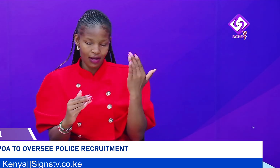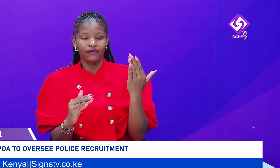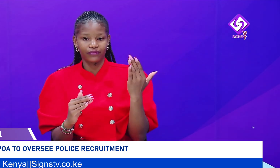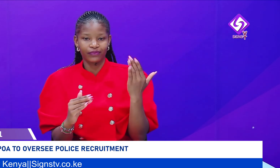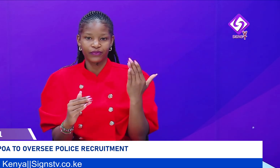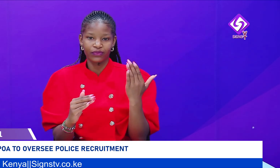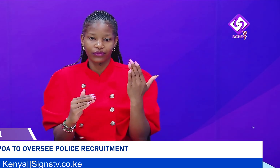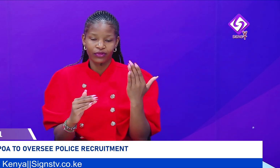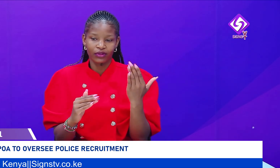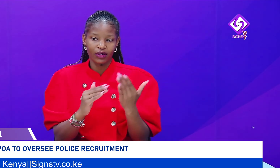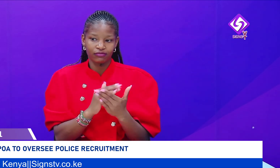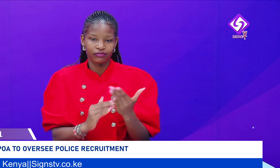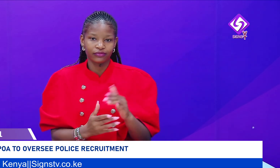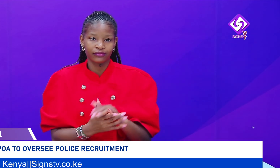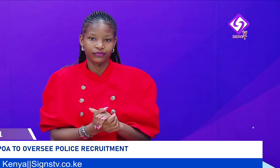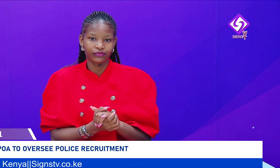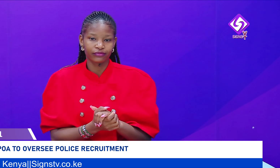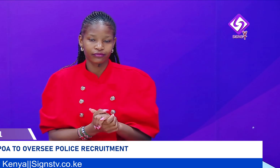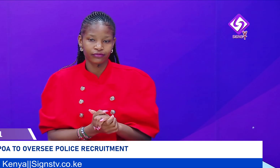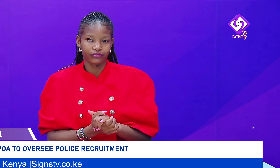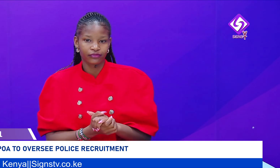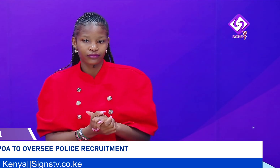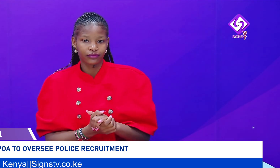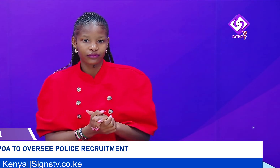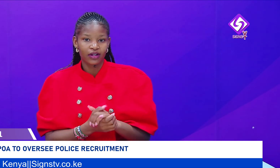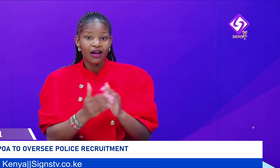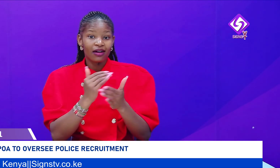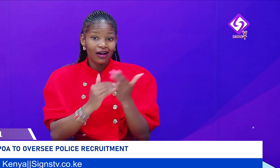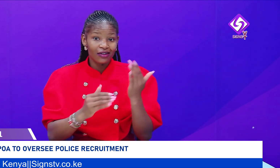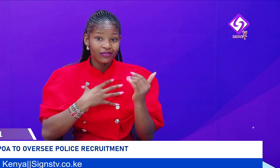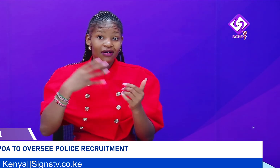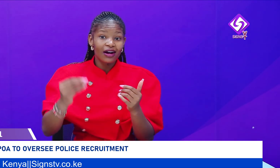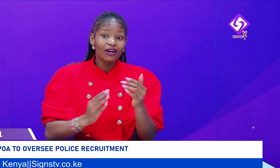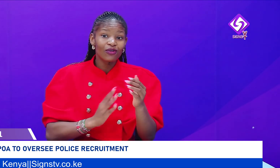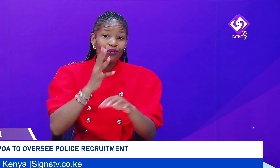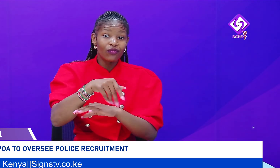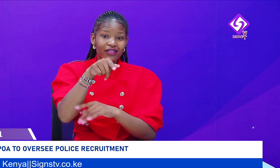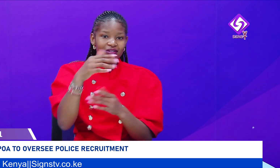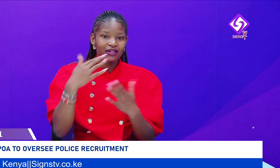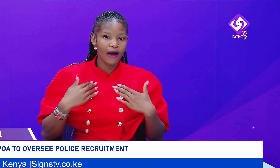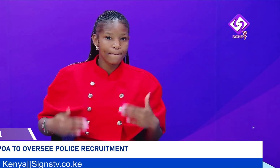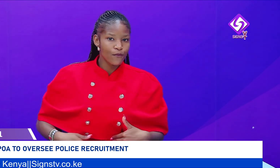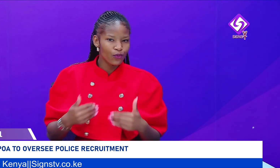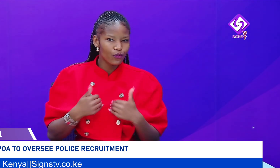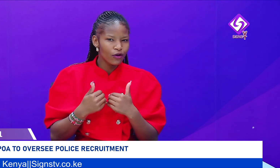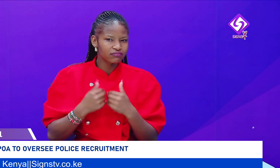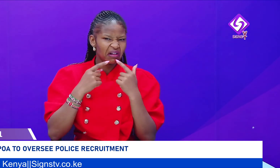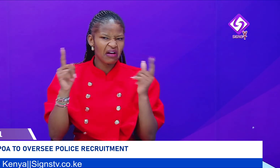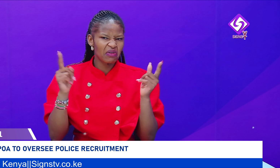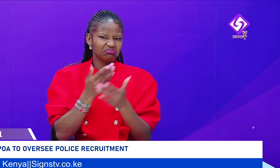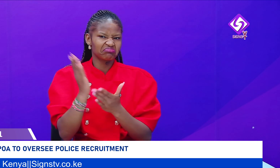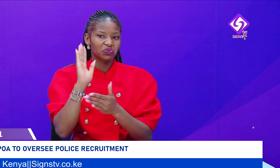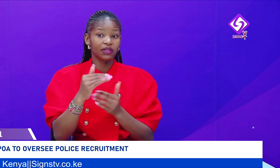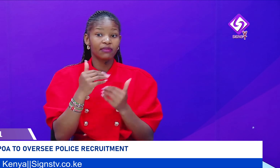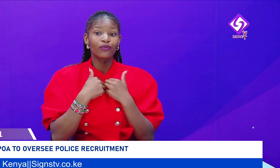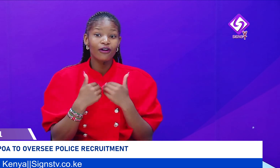past recruitment exercises. The two anti-graft and oversight bodies have announced